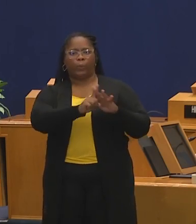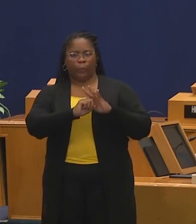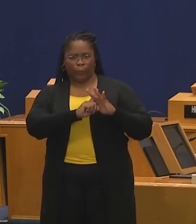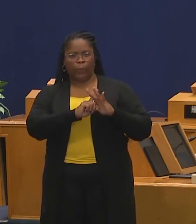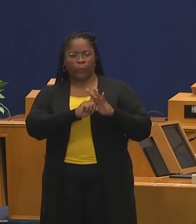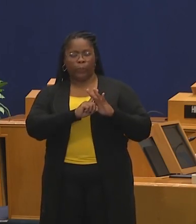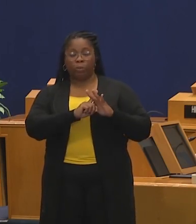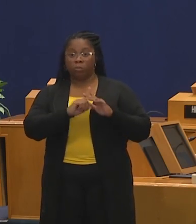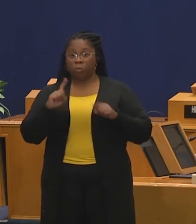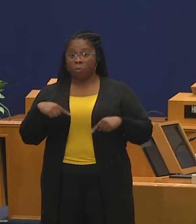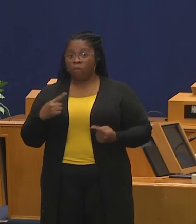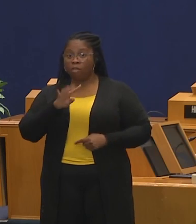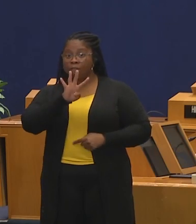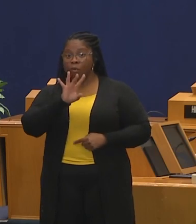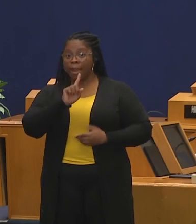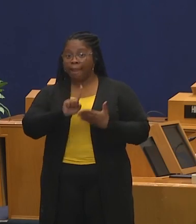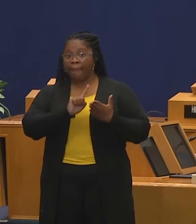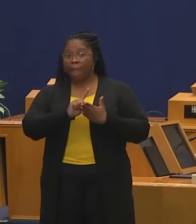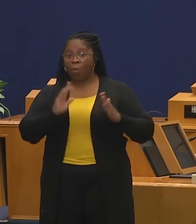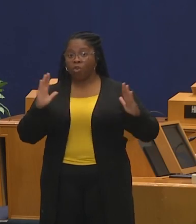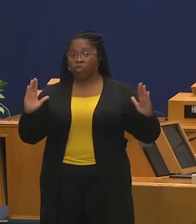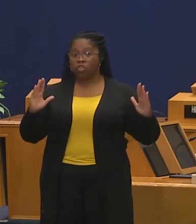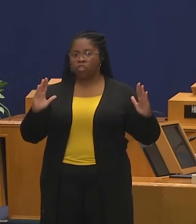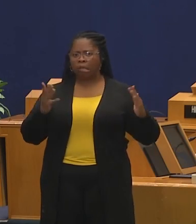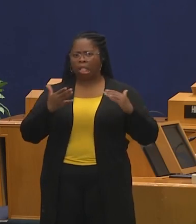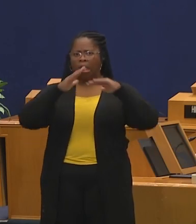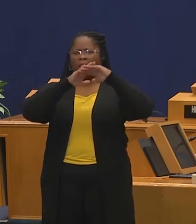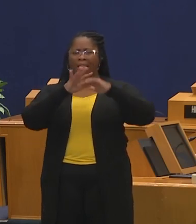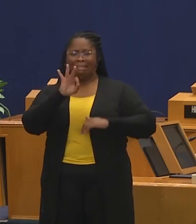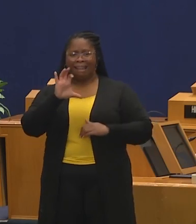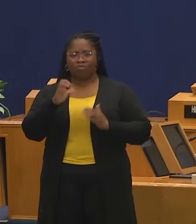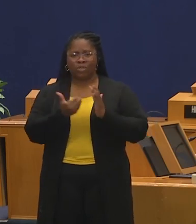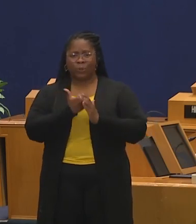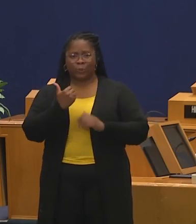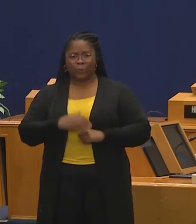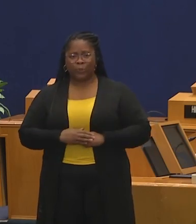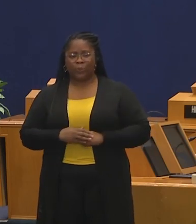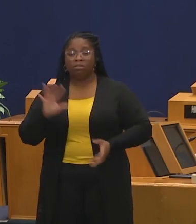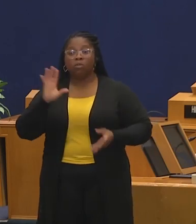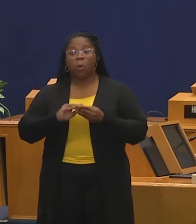48 hours, there have been 900 new cases, and that brings our total to